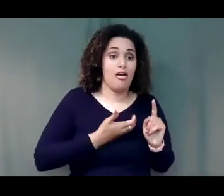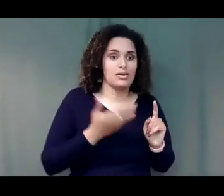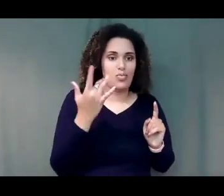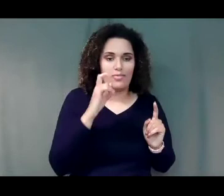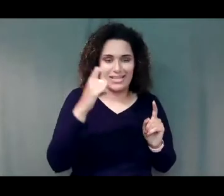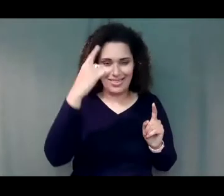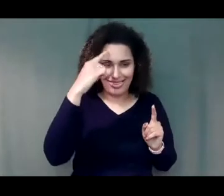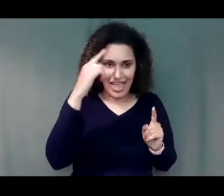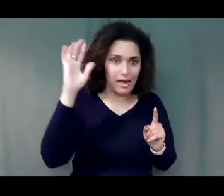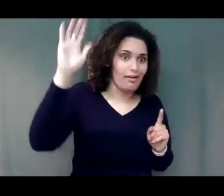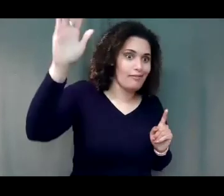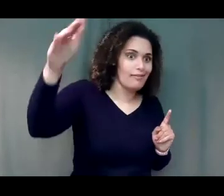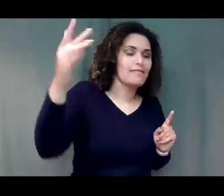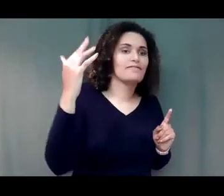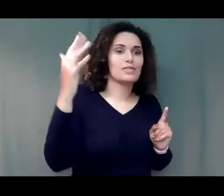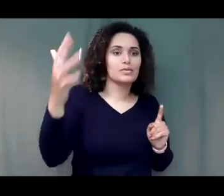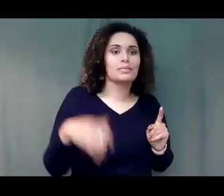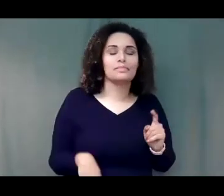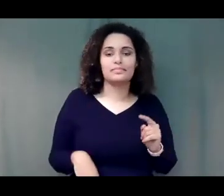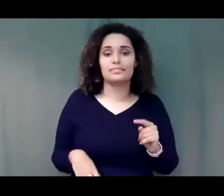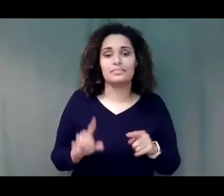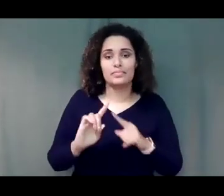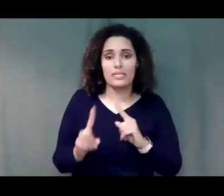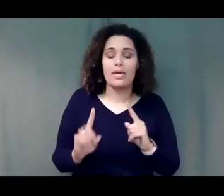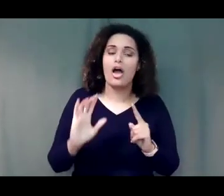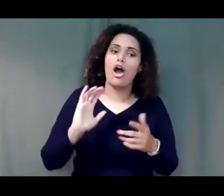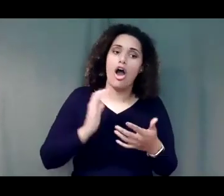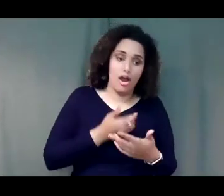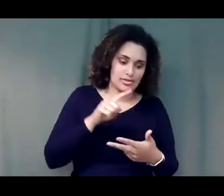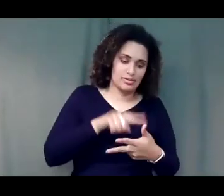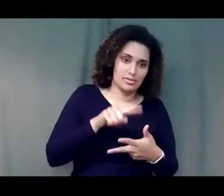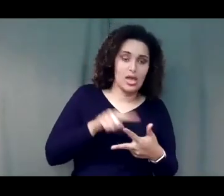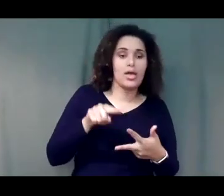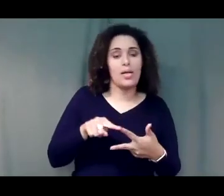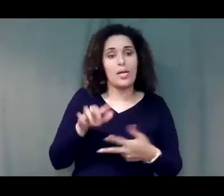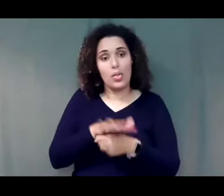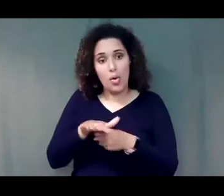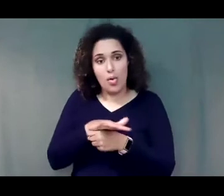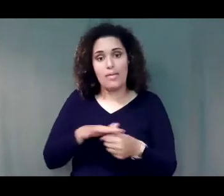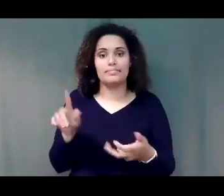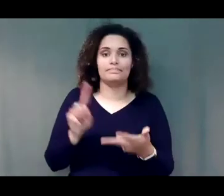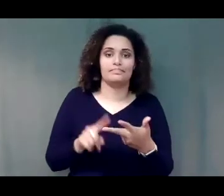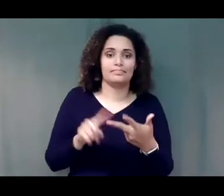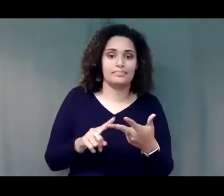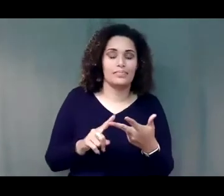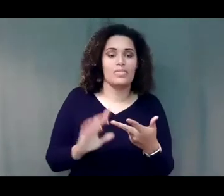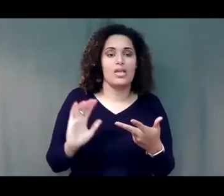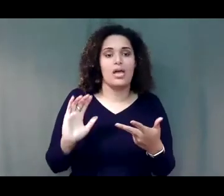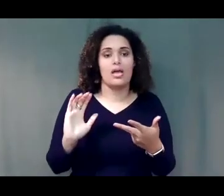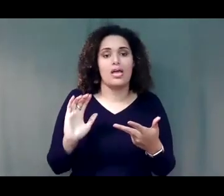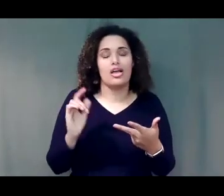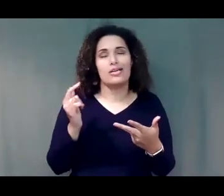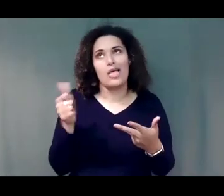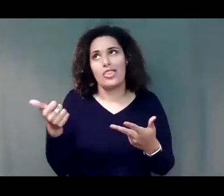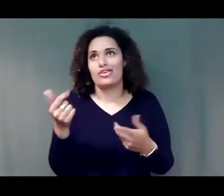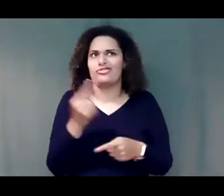that one. So ours, and then local, and then kind of, I don't know what's the right word, green or sustainable